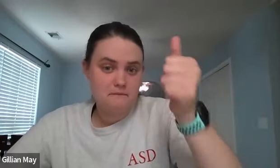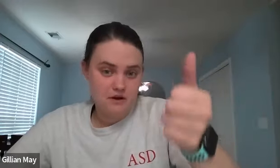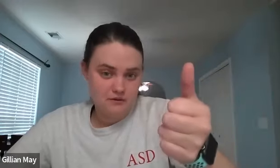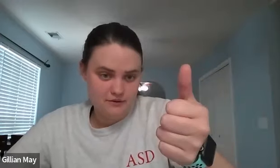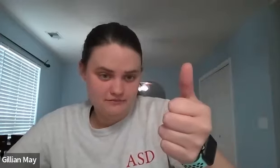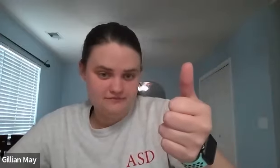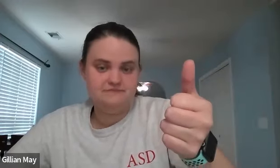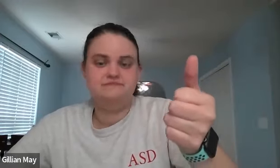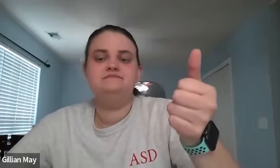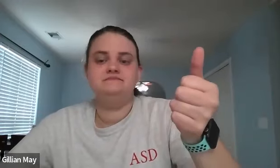Tomorrow.